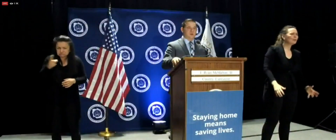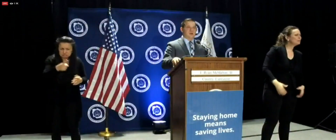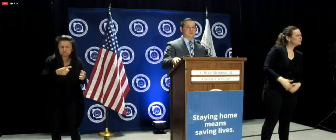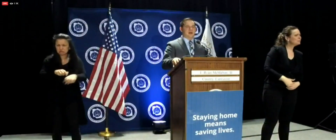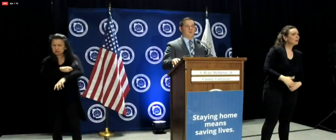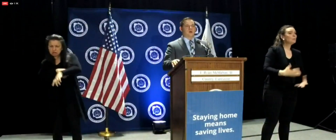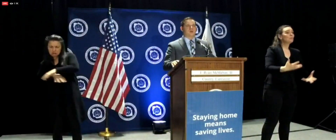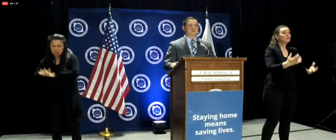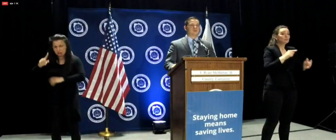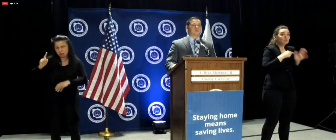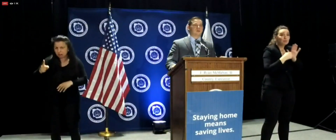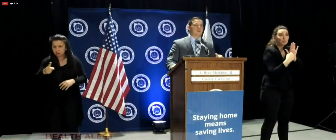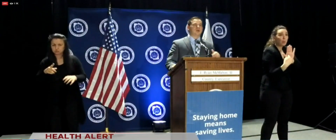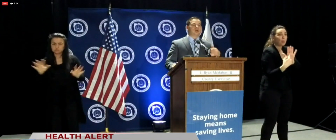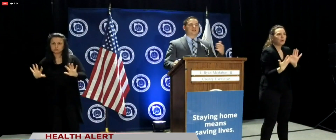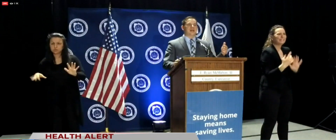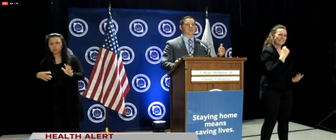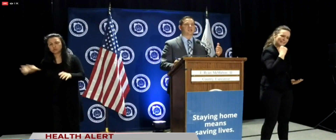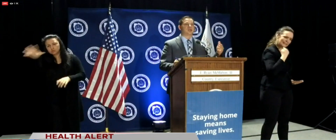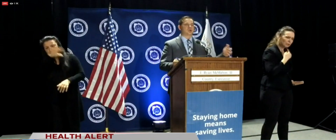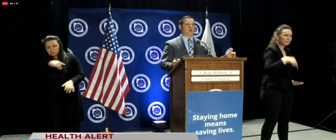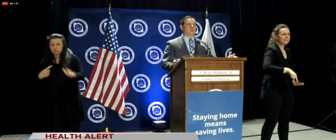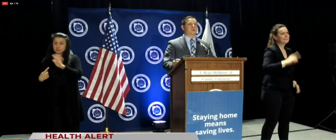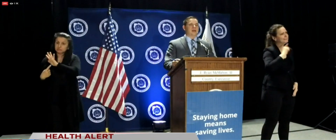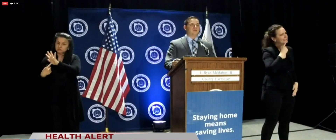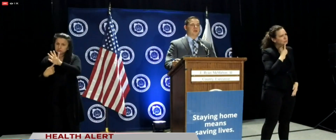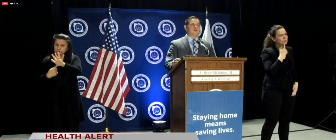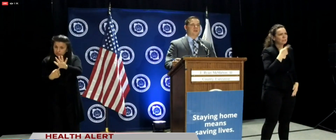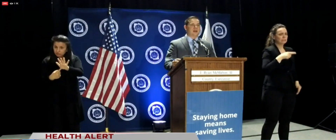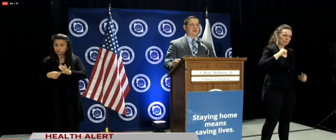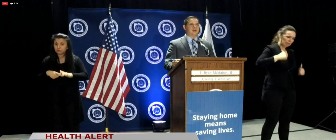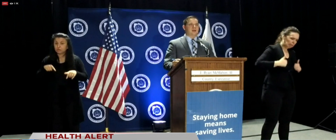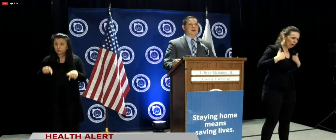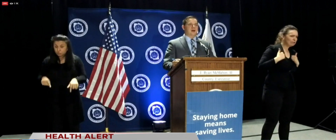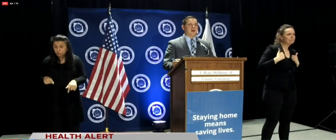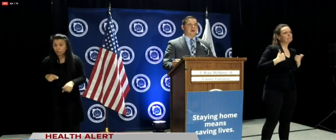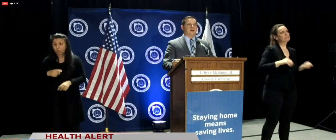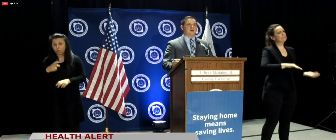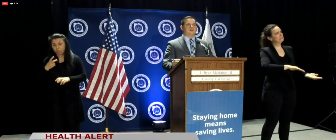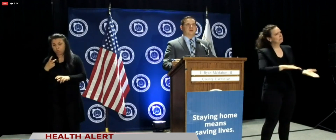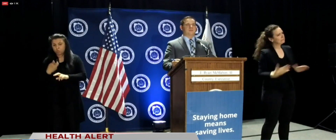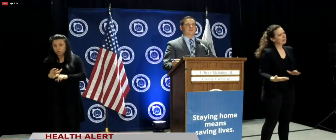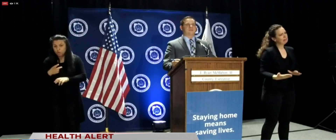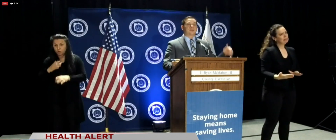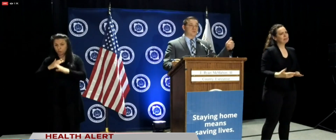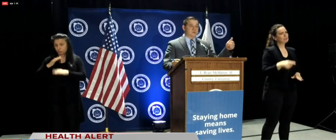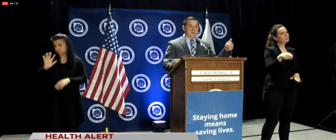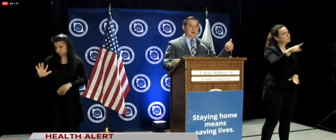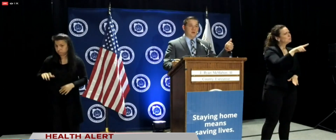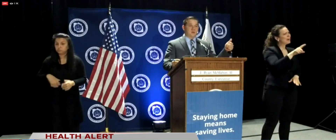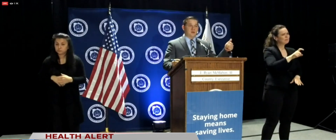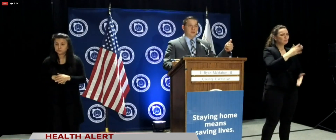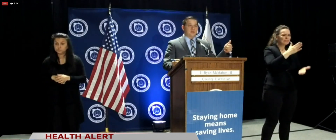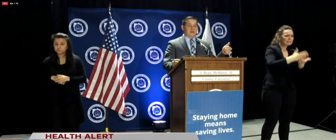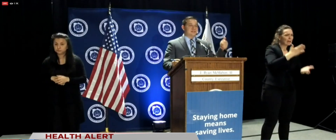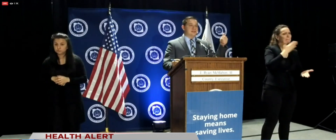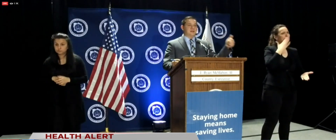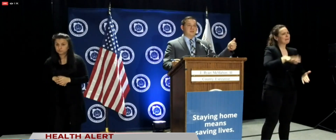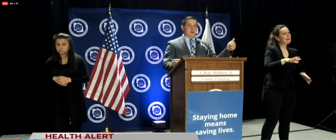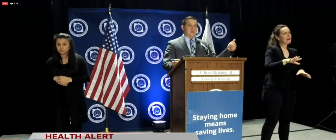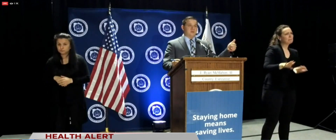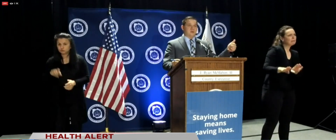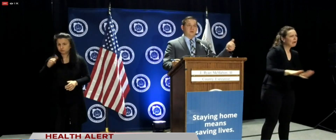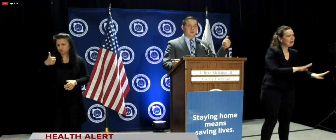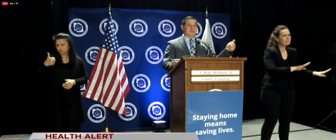real, that what is good intentioned normal behavior every day from 6 weeks ago, that